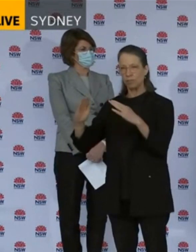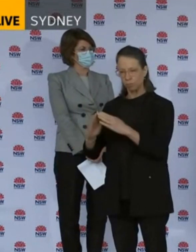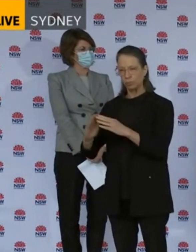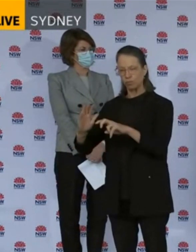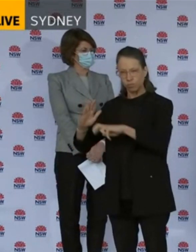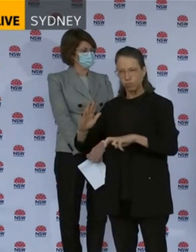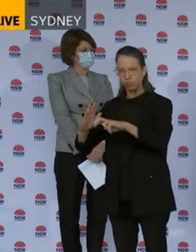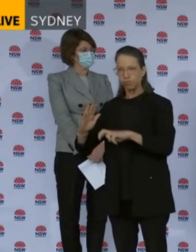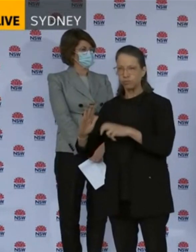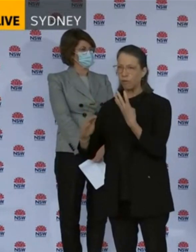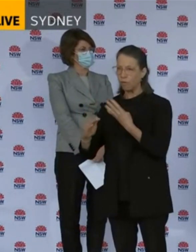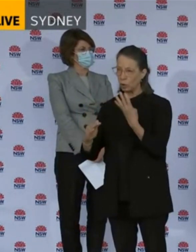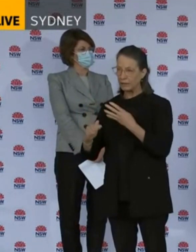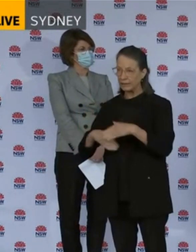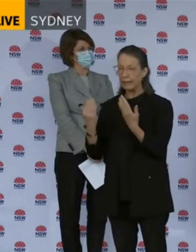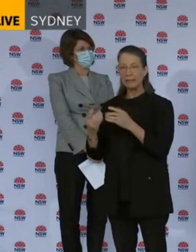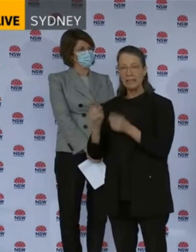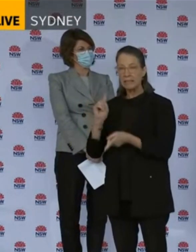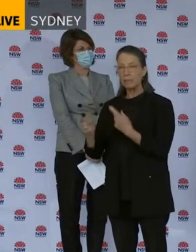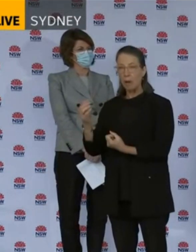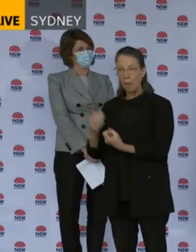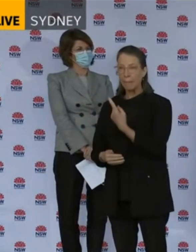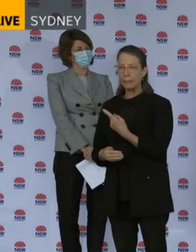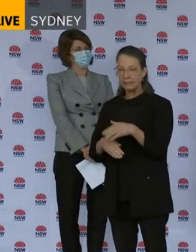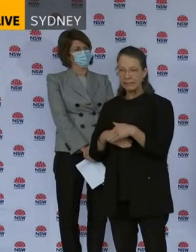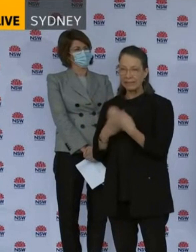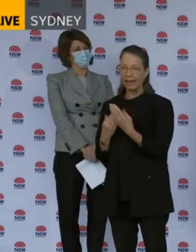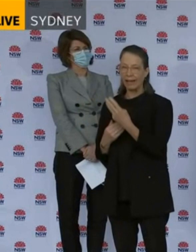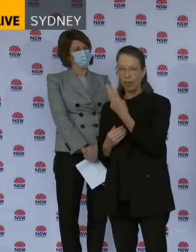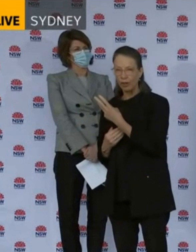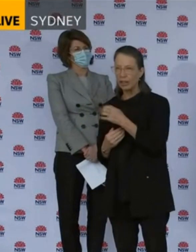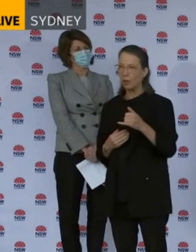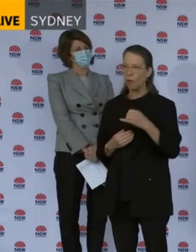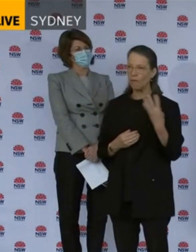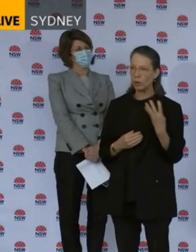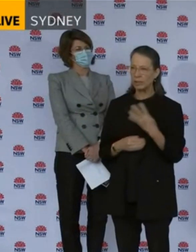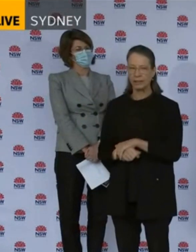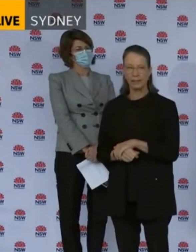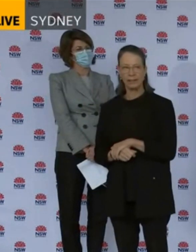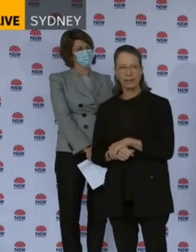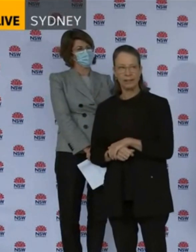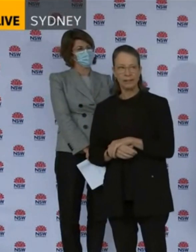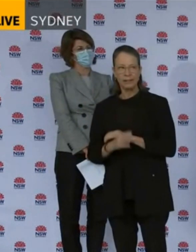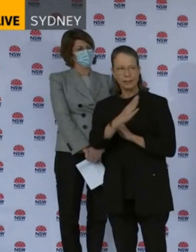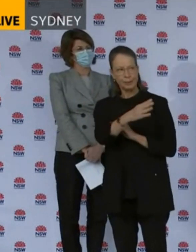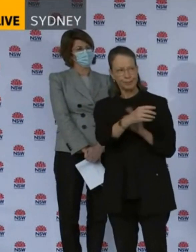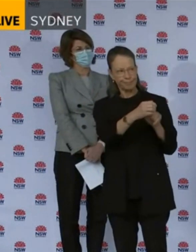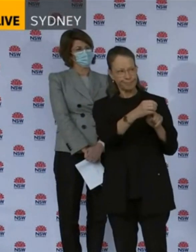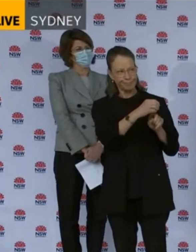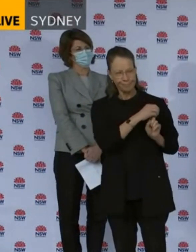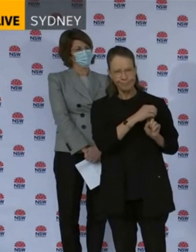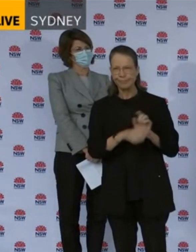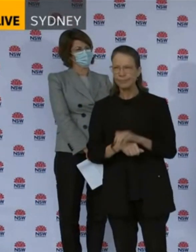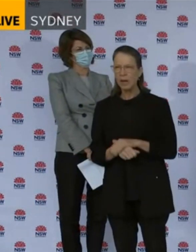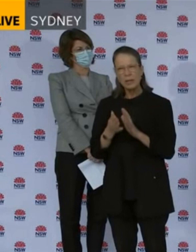far as, day 13 and day 14. So Victor Dominello could test positive tomorrow. Wouldn't that mean that he would have been a